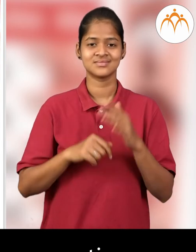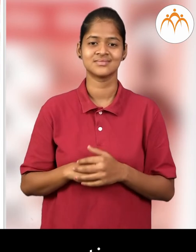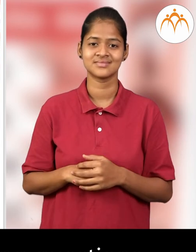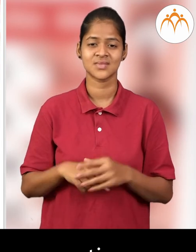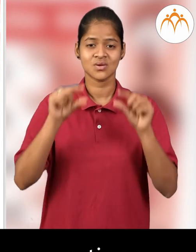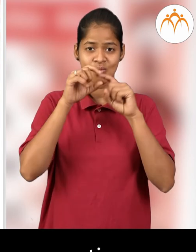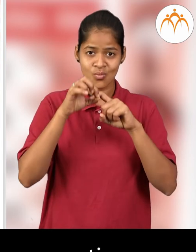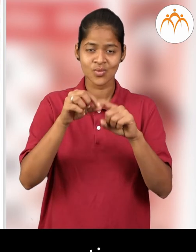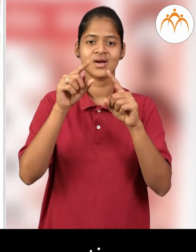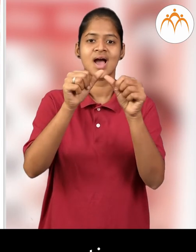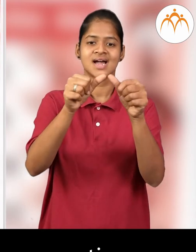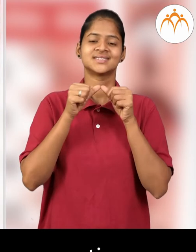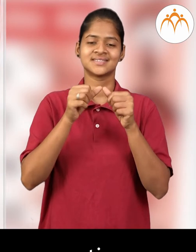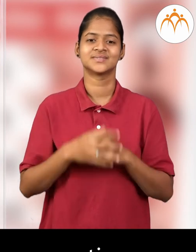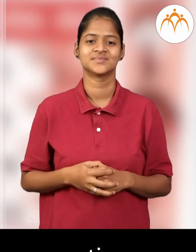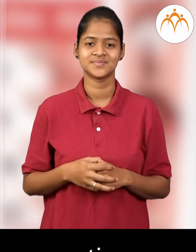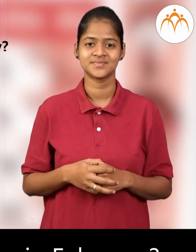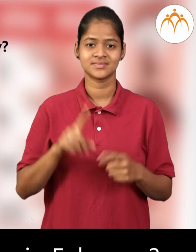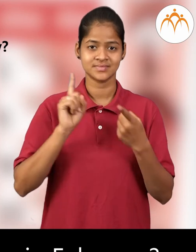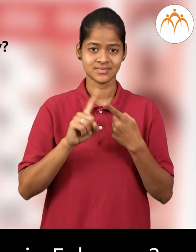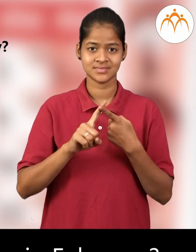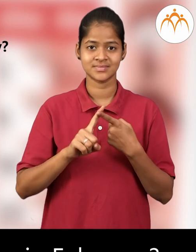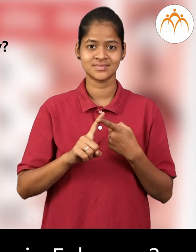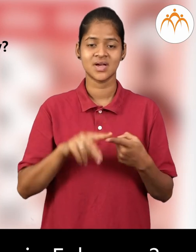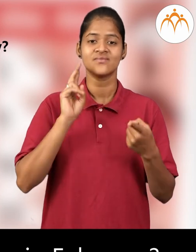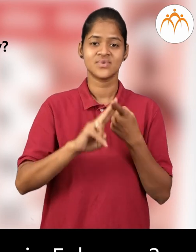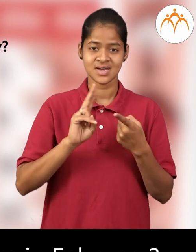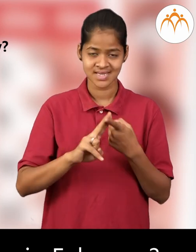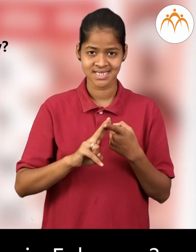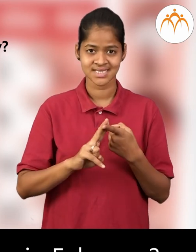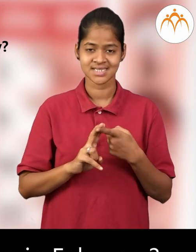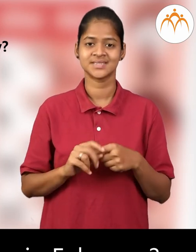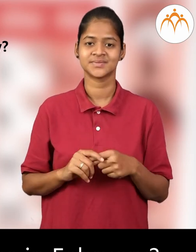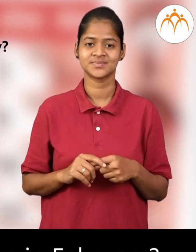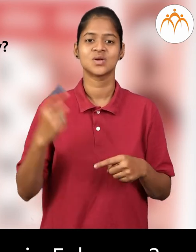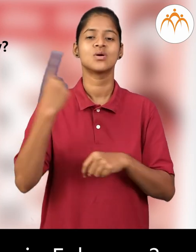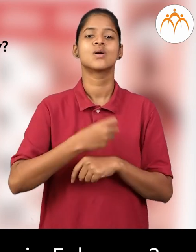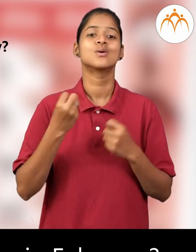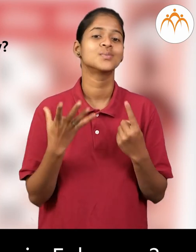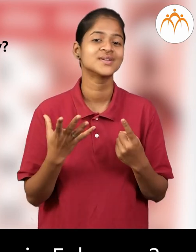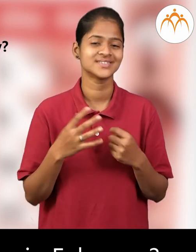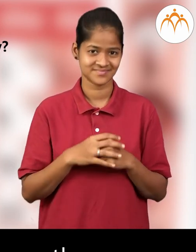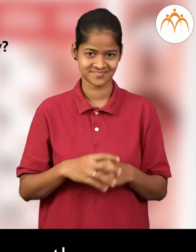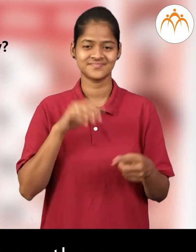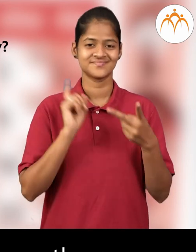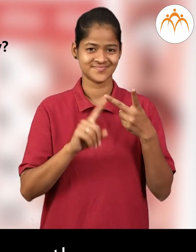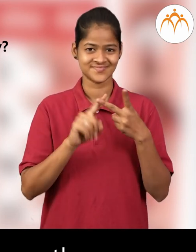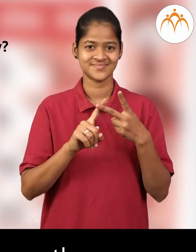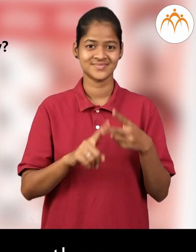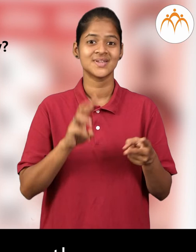answer the following questions. How many days are there in February? How many Sundays are